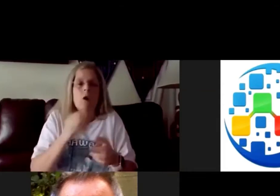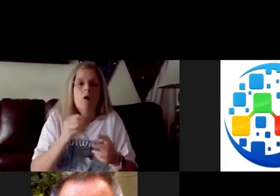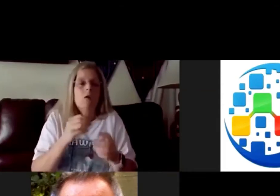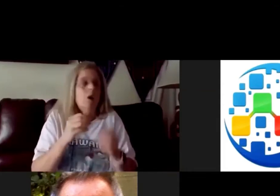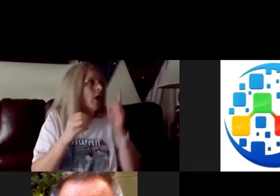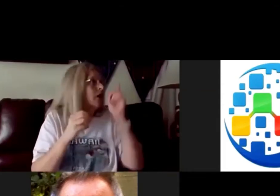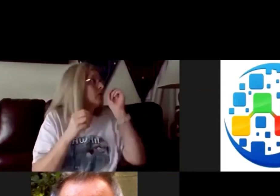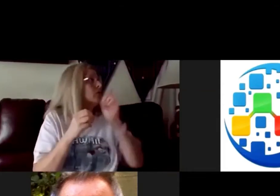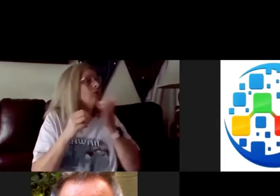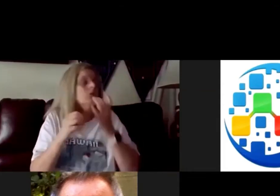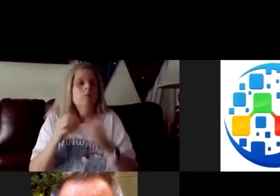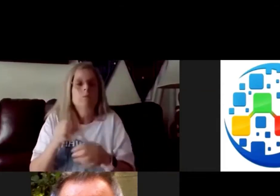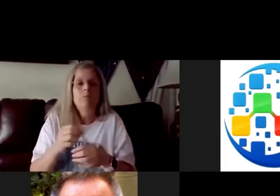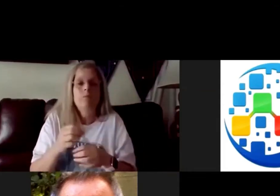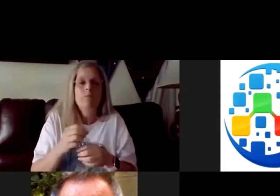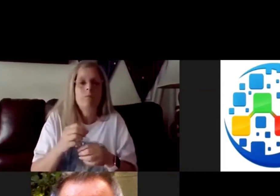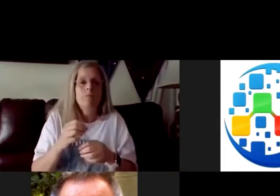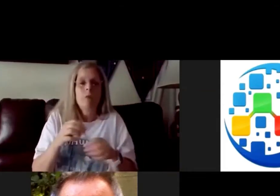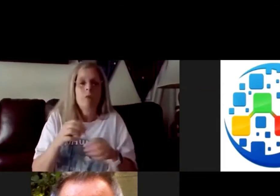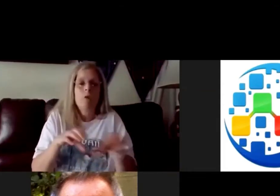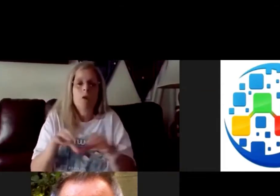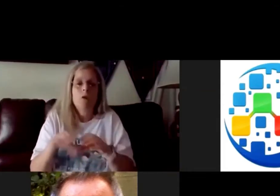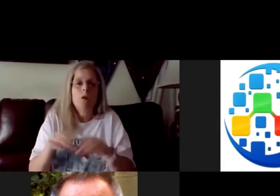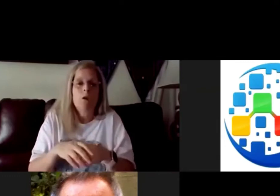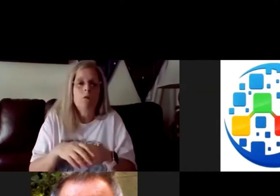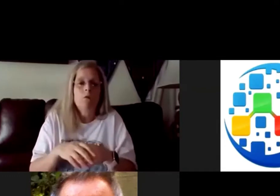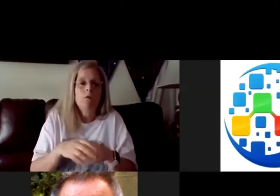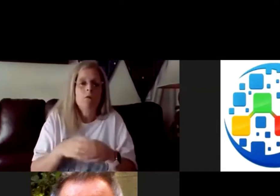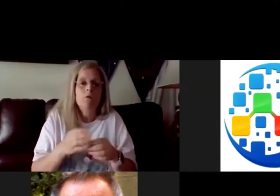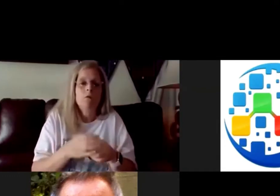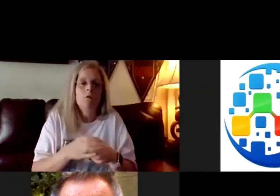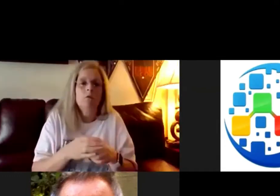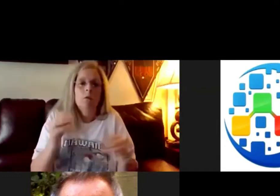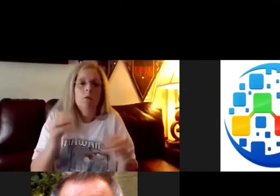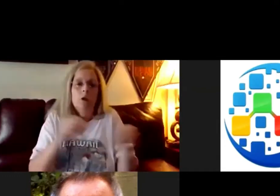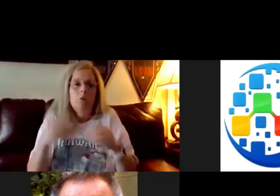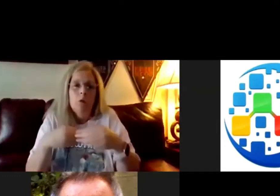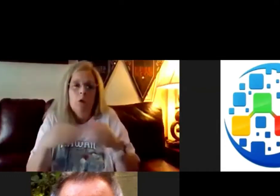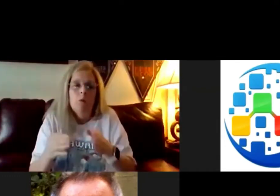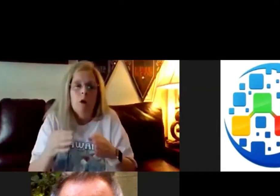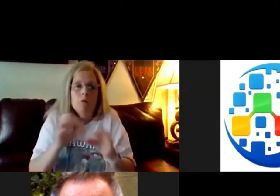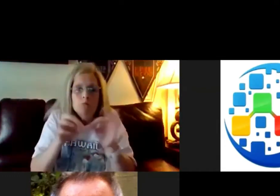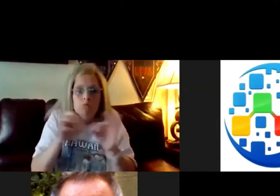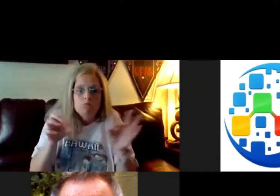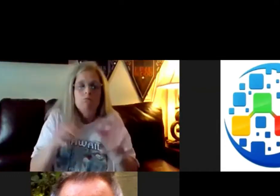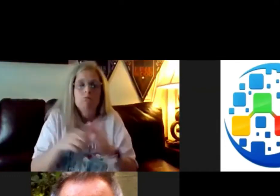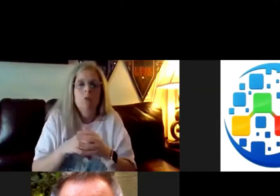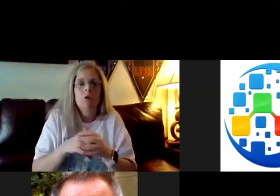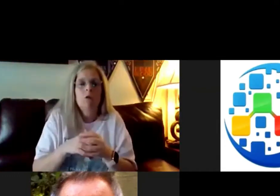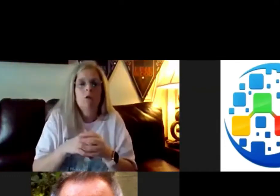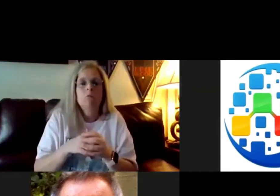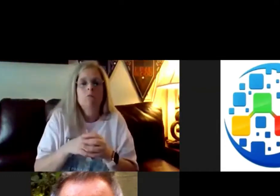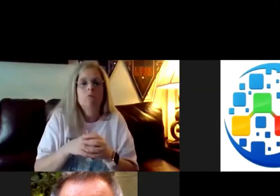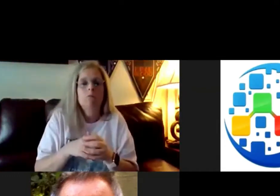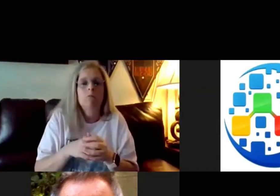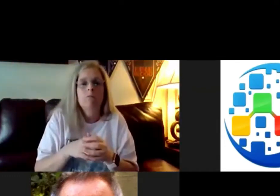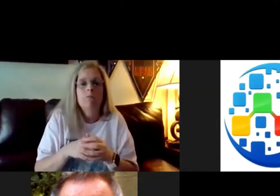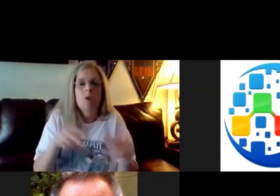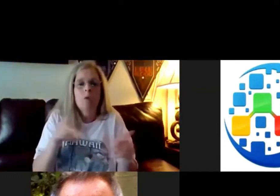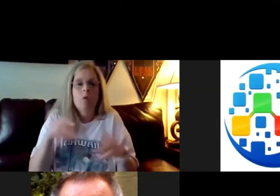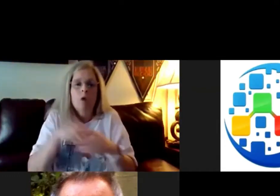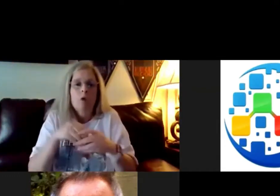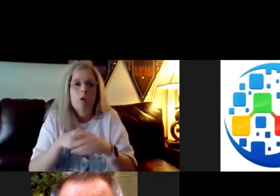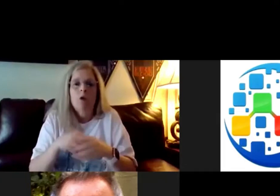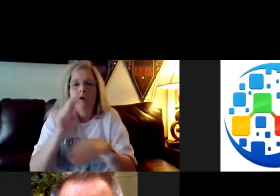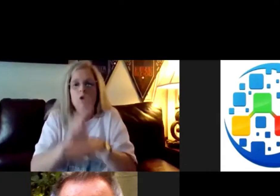ancient. But what they've done is they've brought it on, they put it in a box, put a bow on it, said it's new, and then people have come in and used